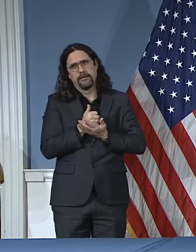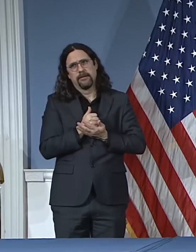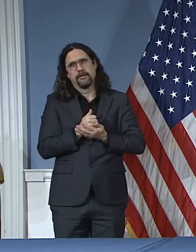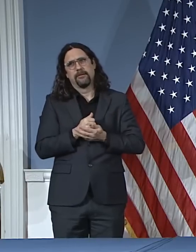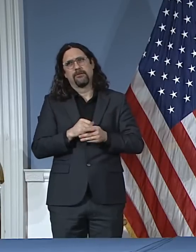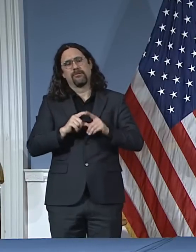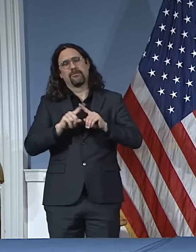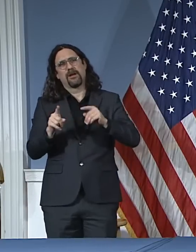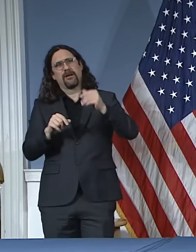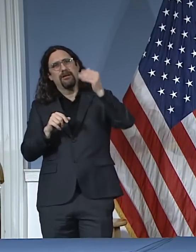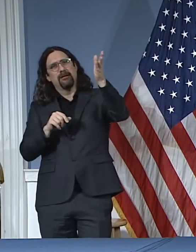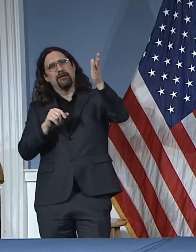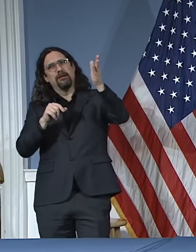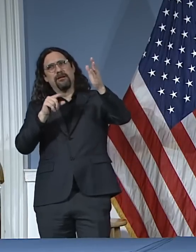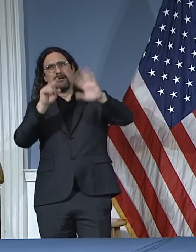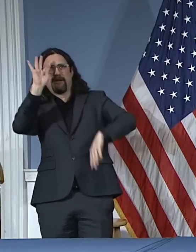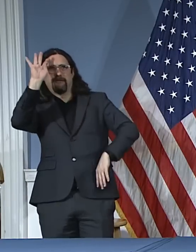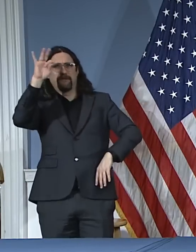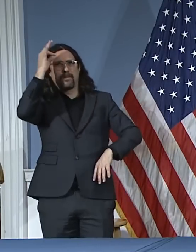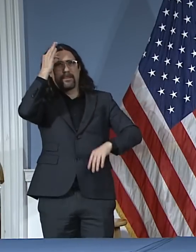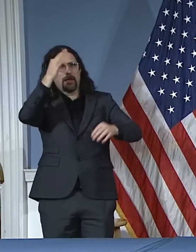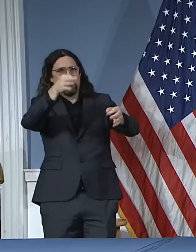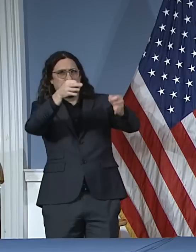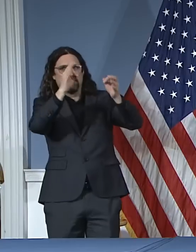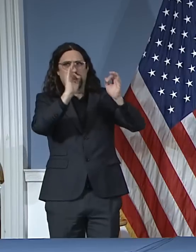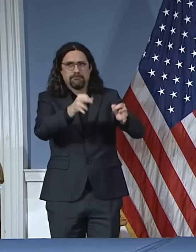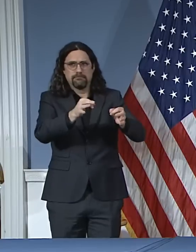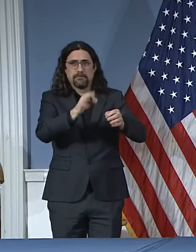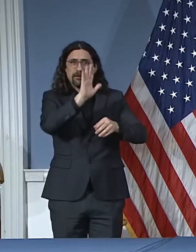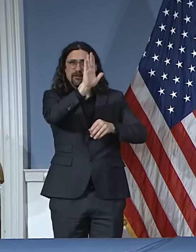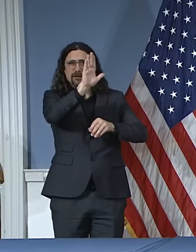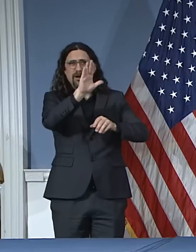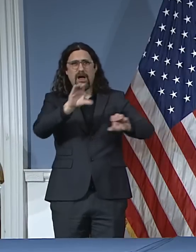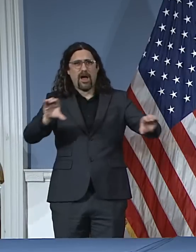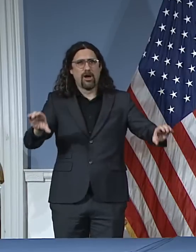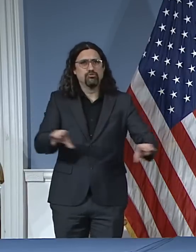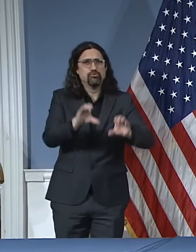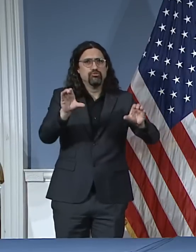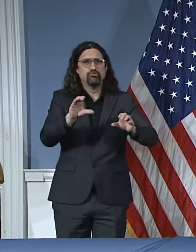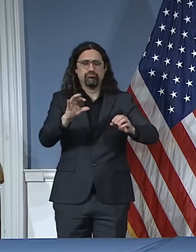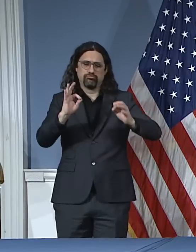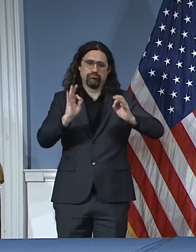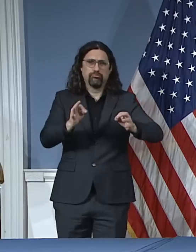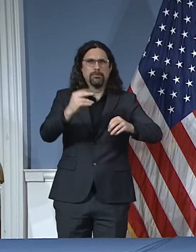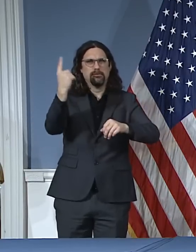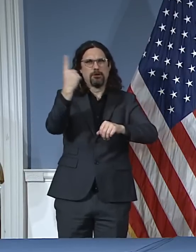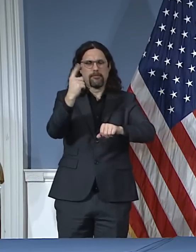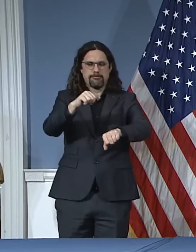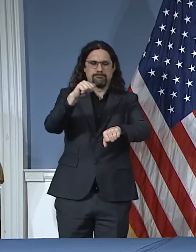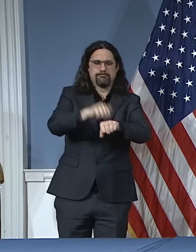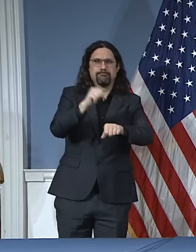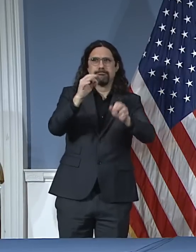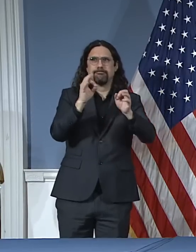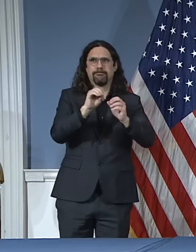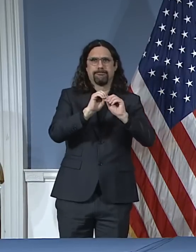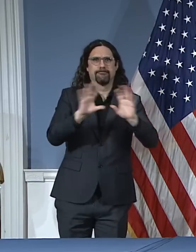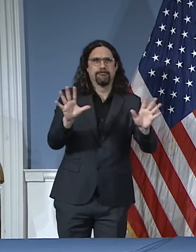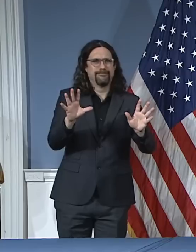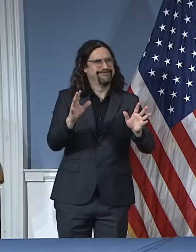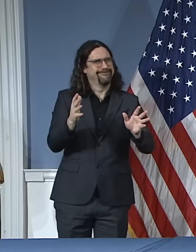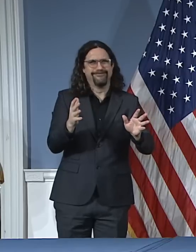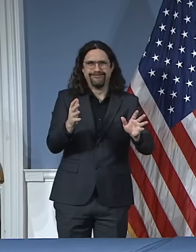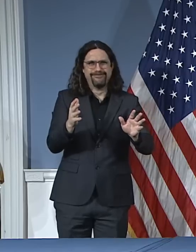of help from the state of New York and very little in the way of evidence that the federal government understands that our nation's largest city is in